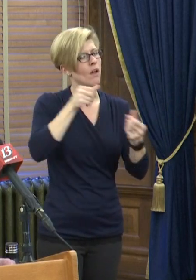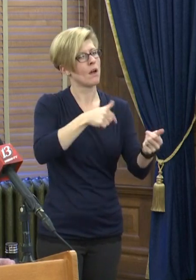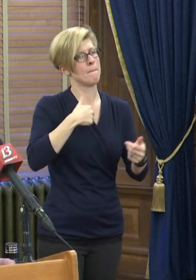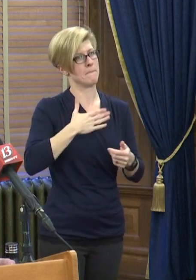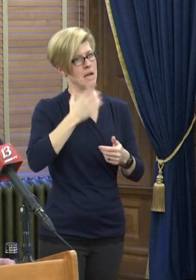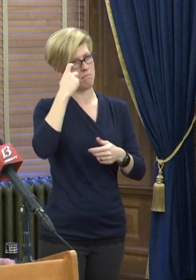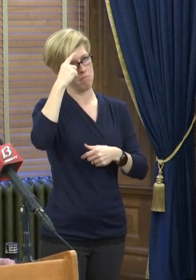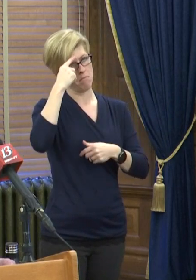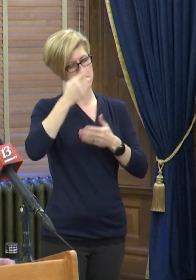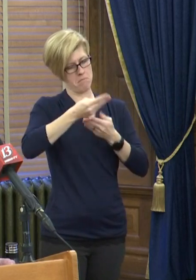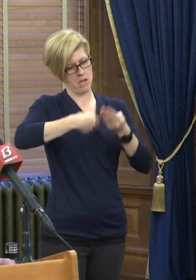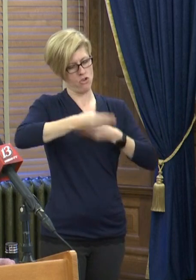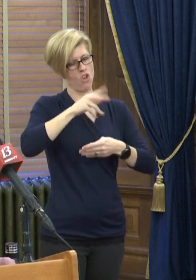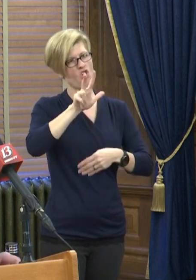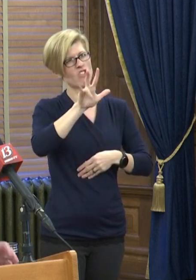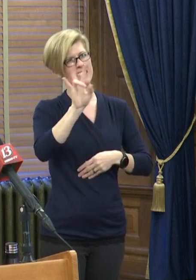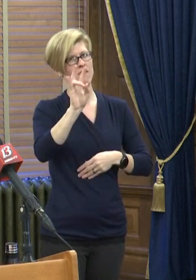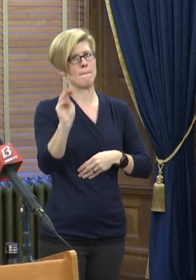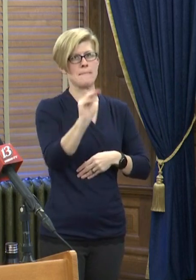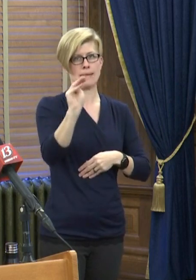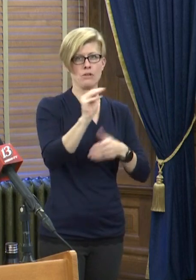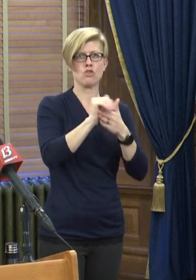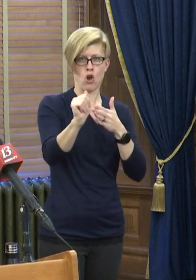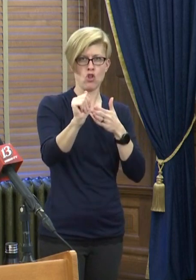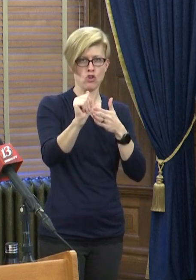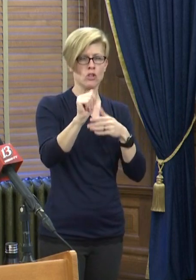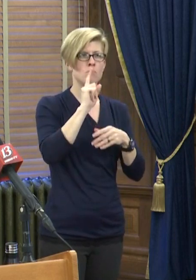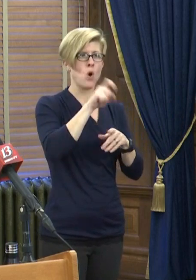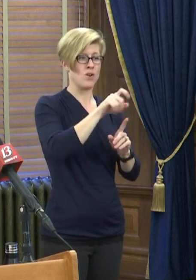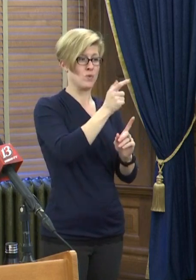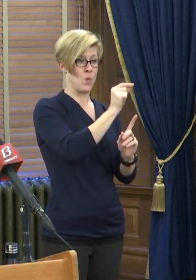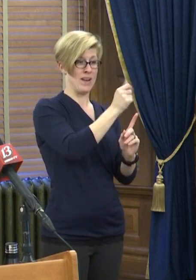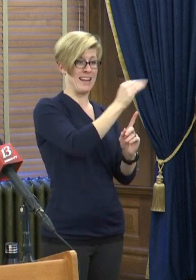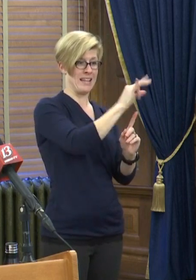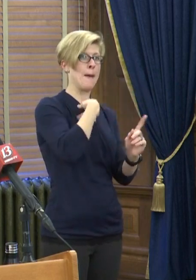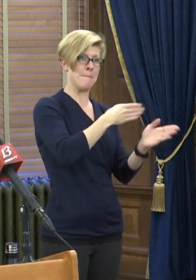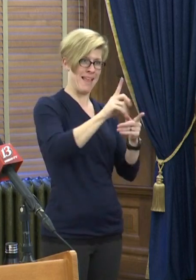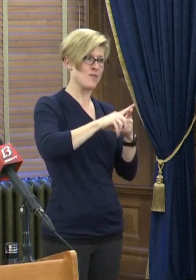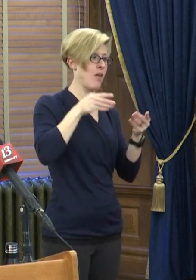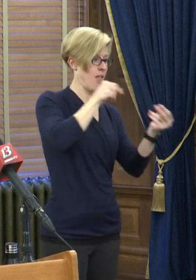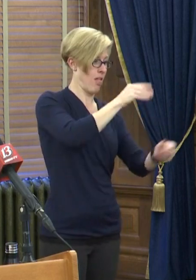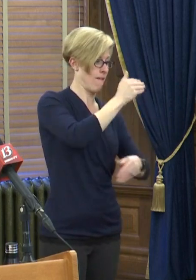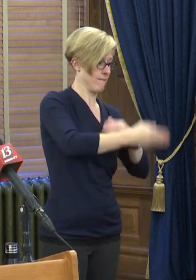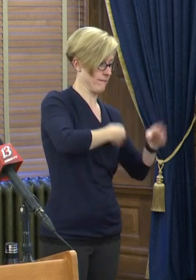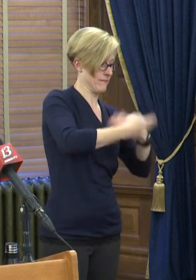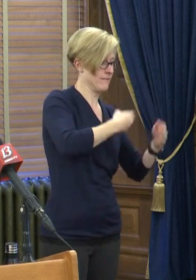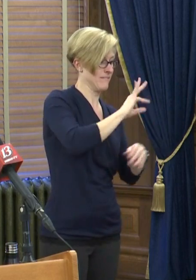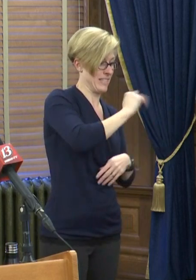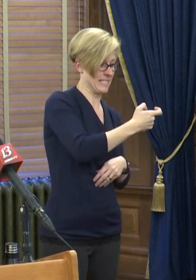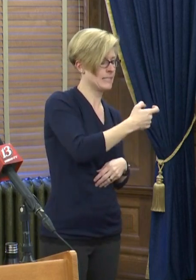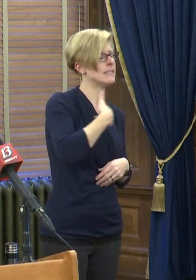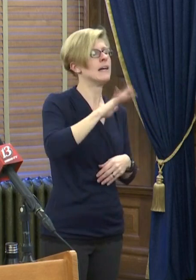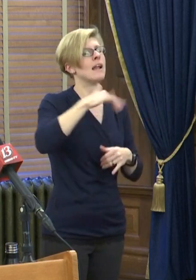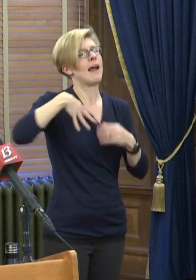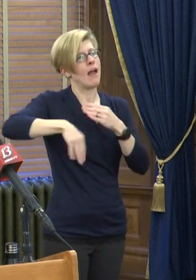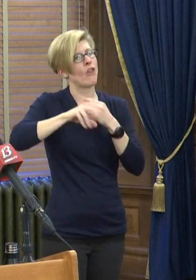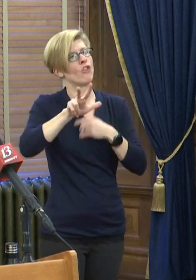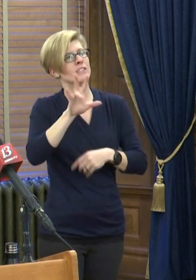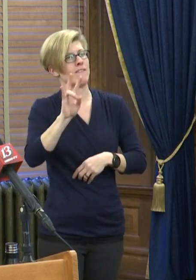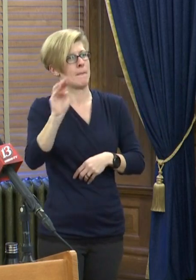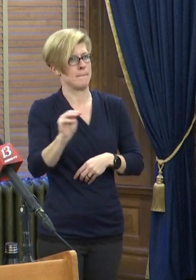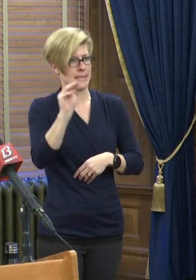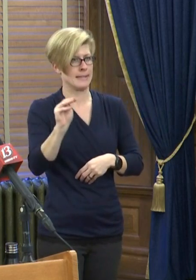modernization process we had begun in 2019 before the pandemic hit. These efforts will be fast-tracked under